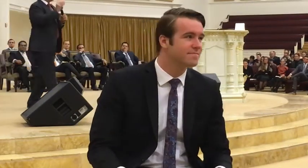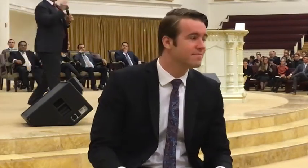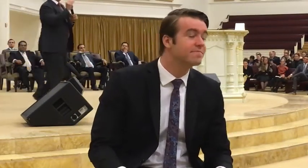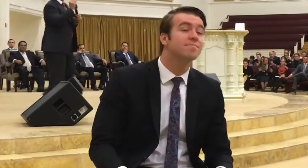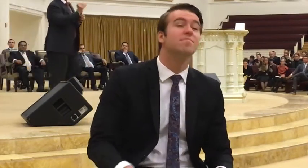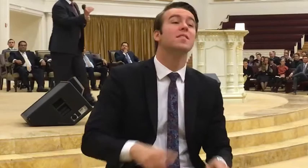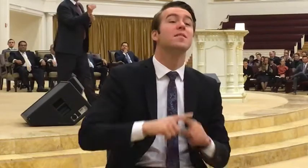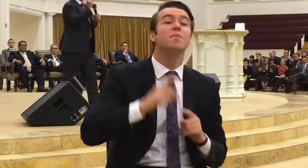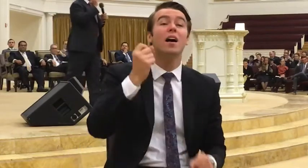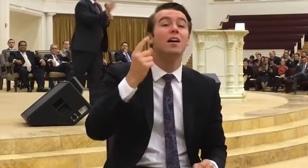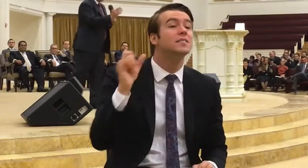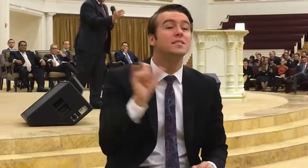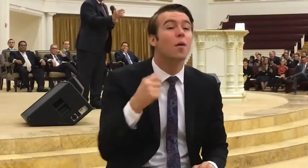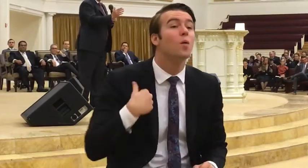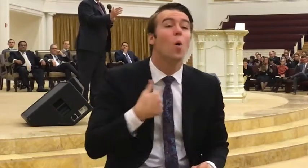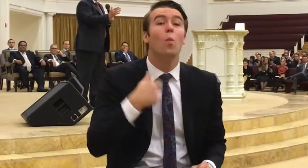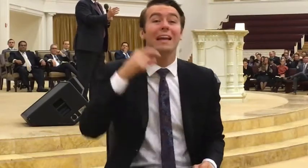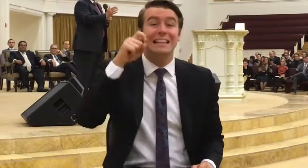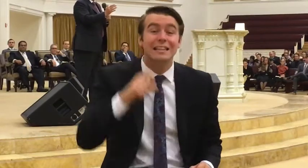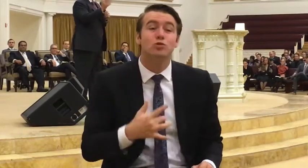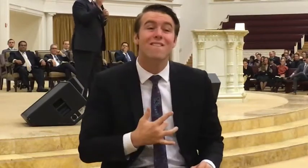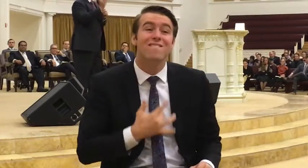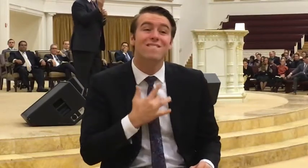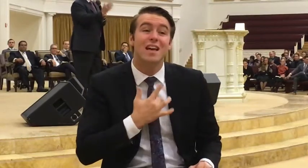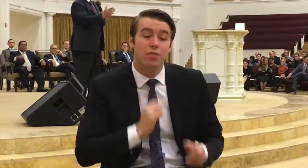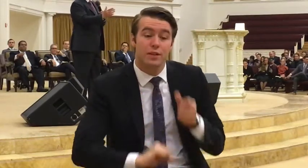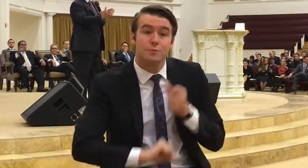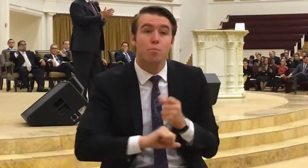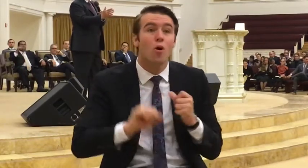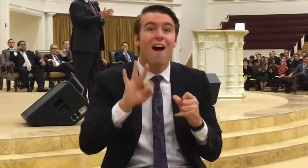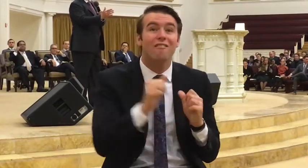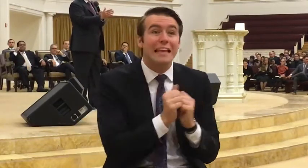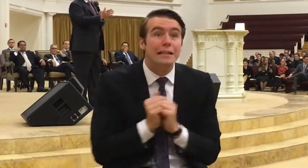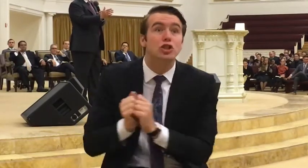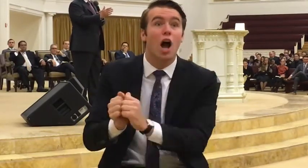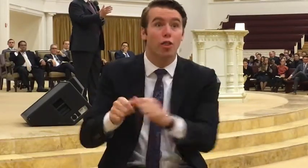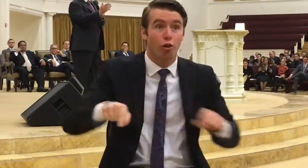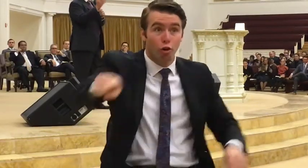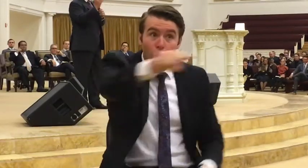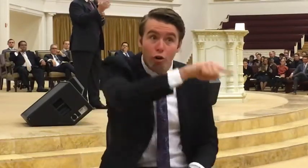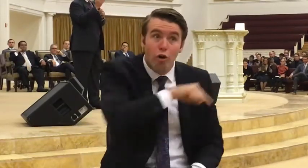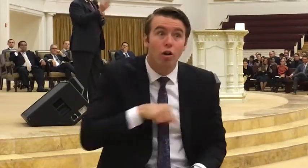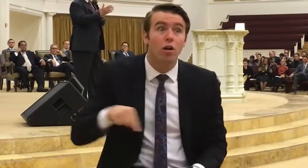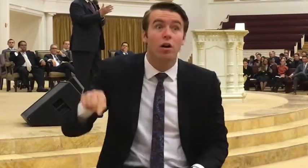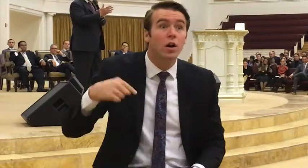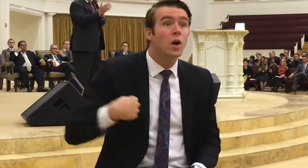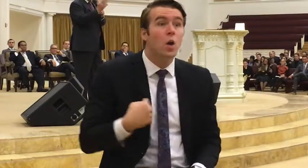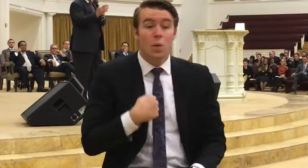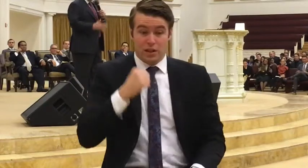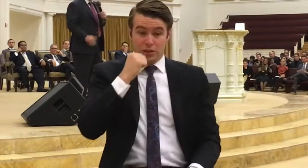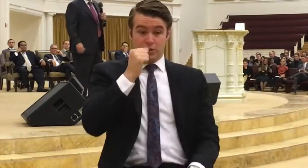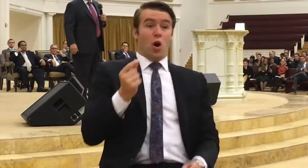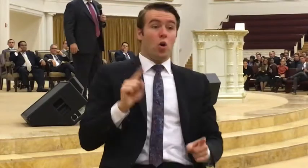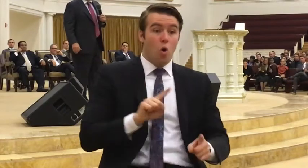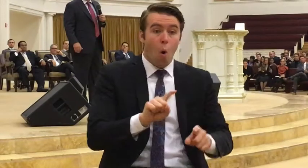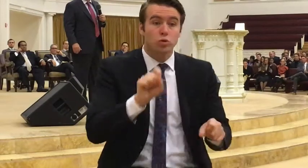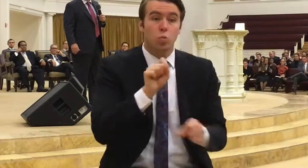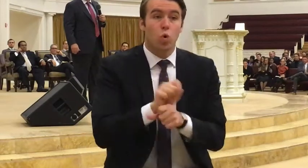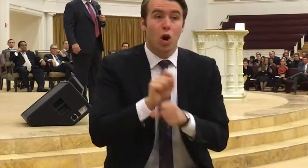Well, we need to feel the support of one another when we go to work tomorrow for the